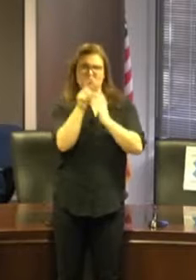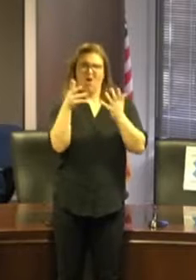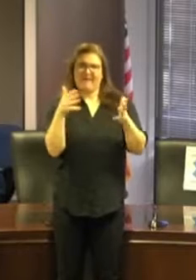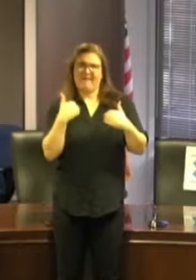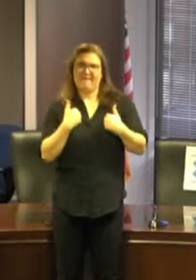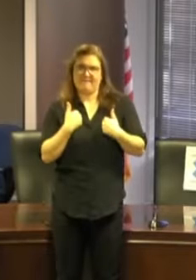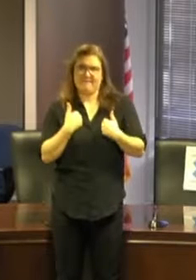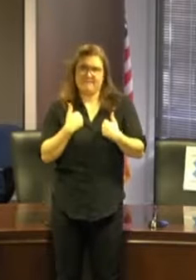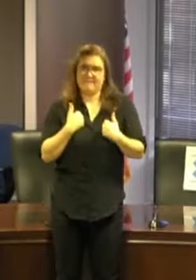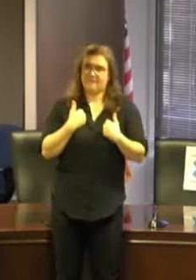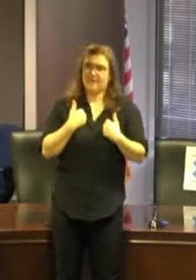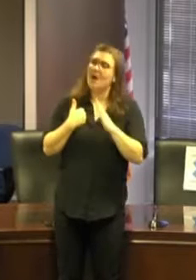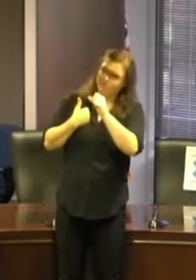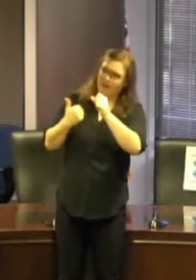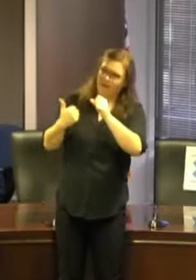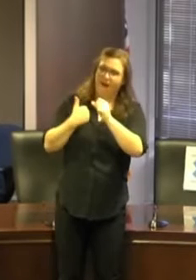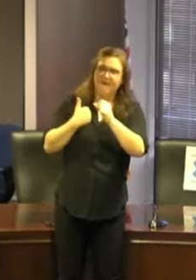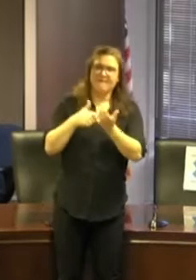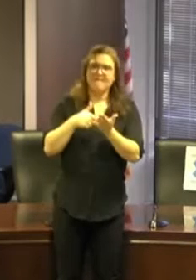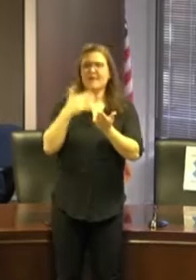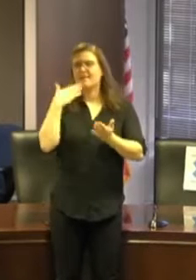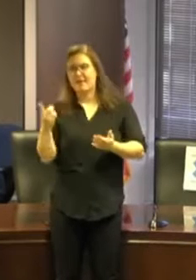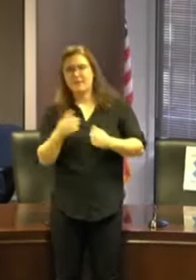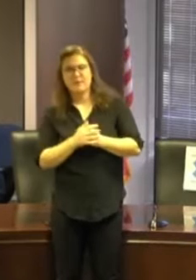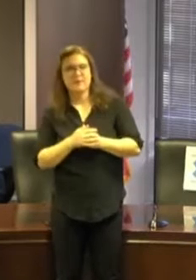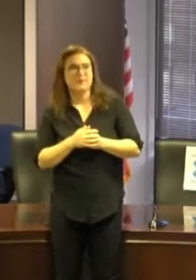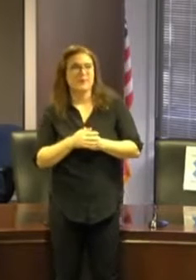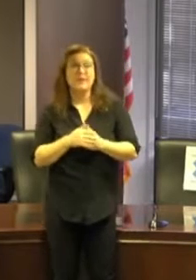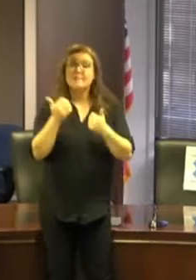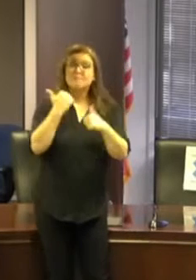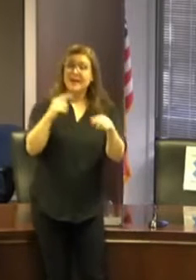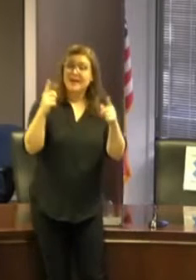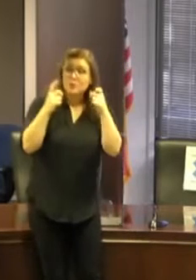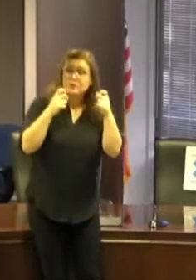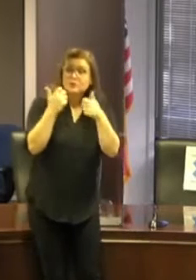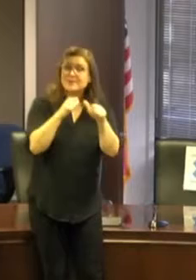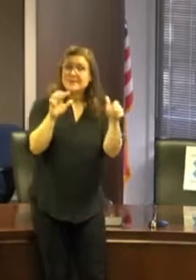Yes, we do have that copy, Kim. Thank you. Are there any questions or comments?